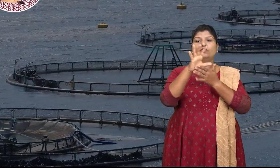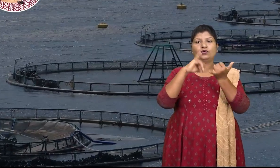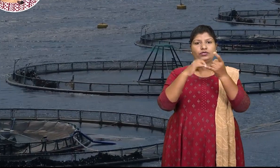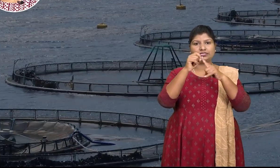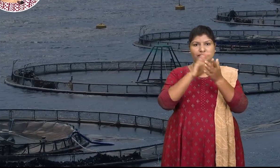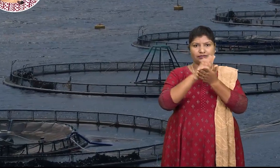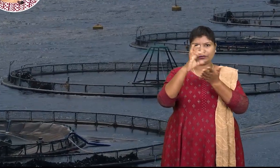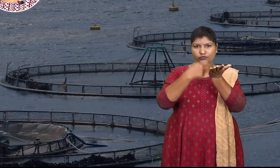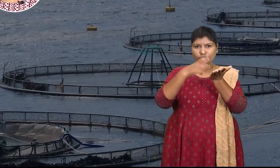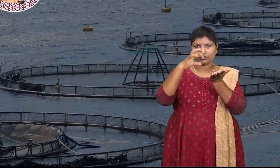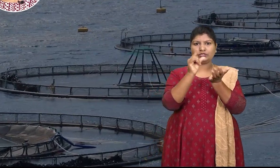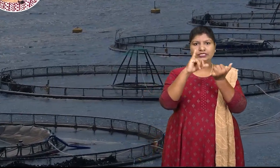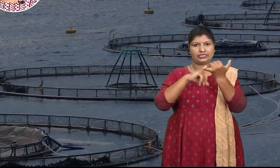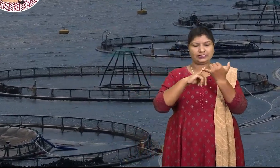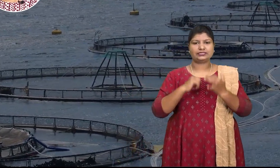phosphorus,